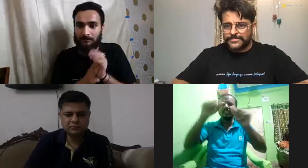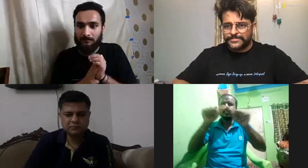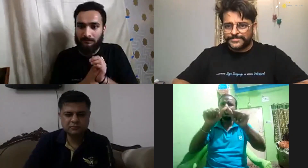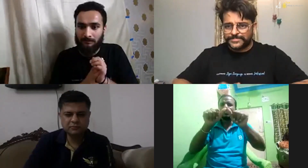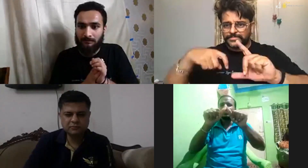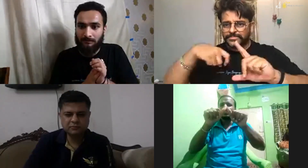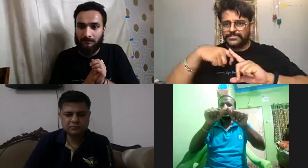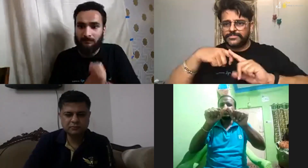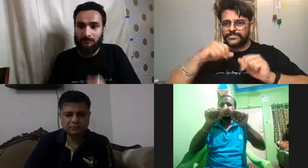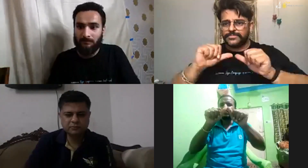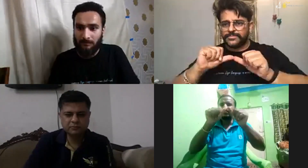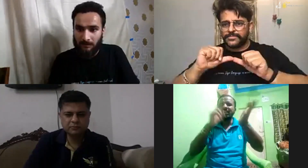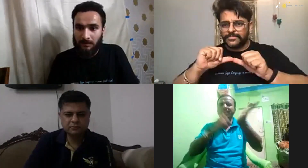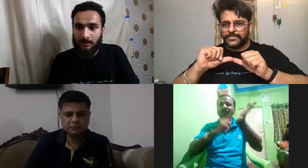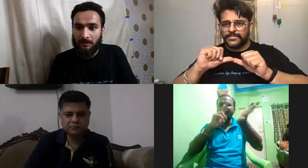no, it's